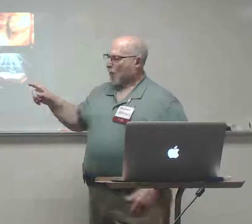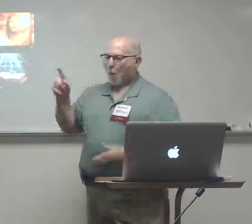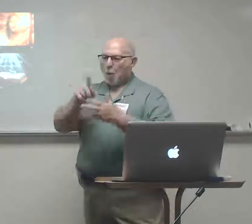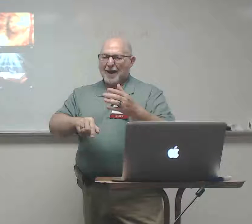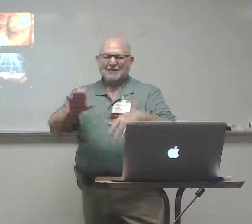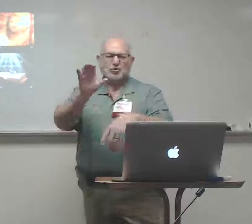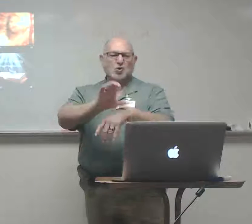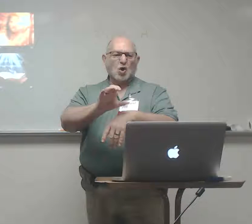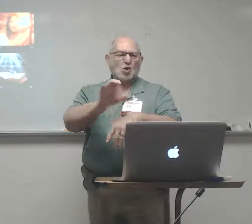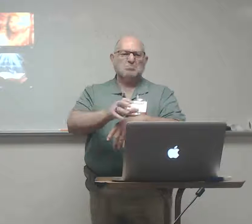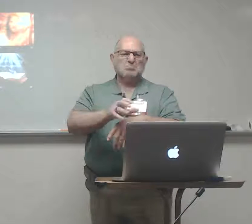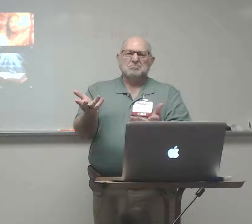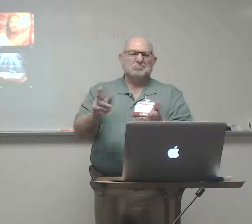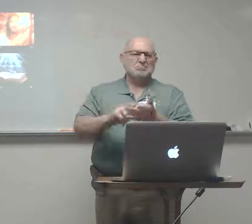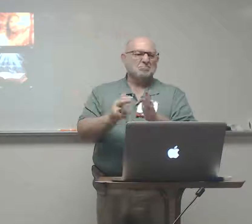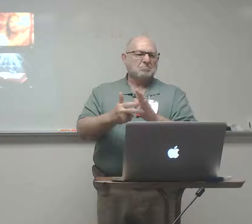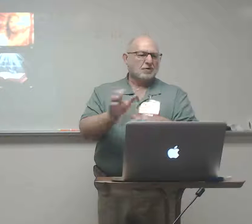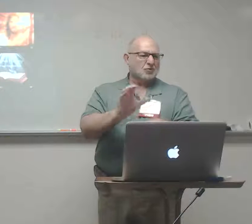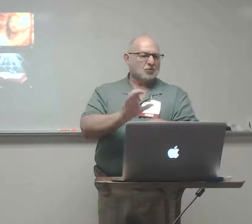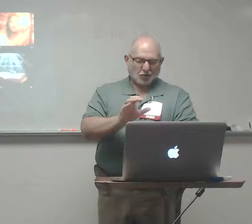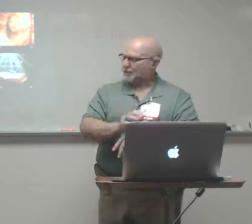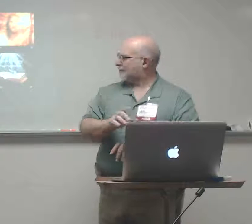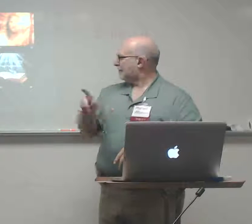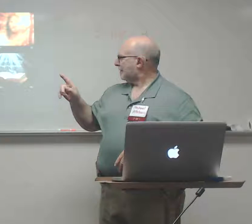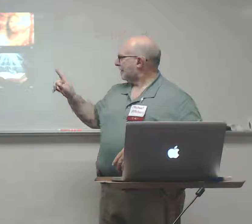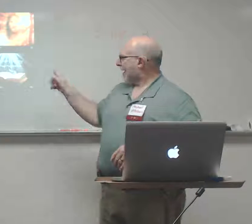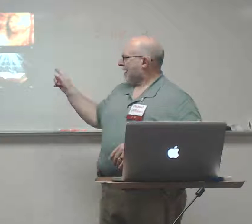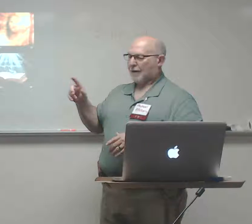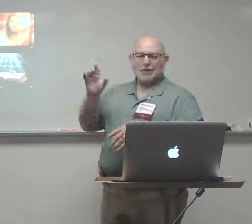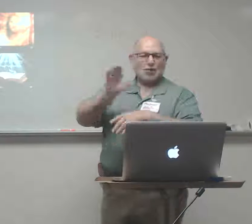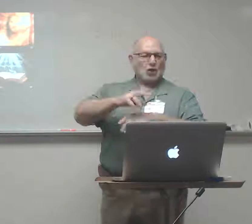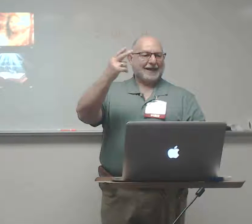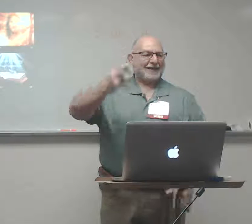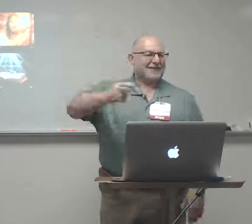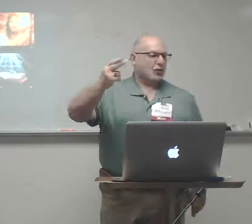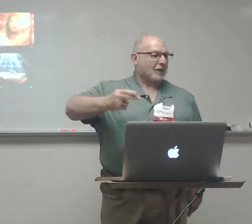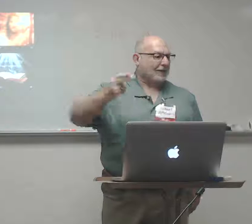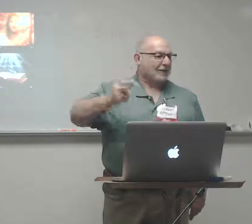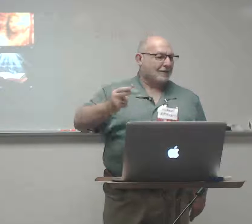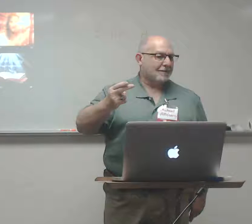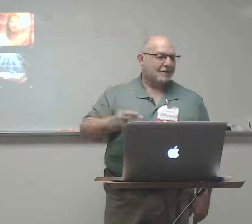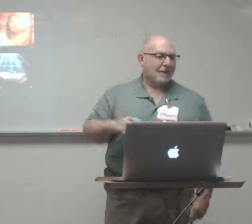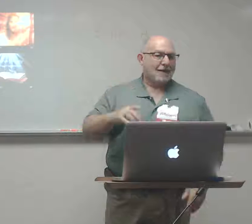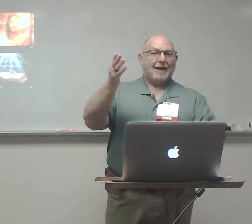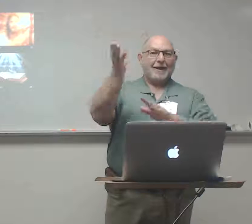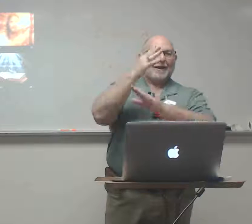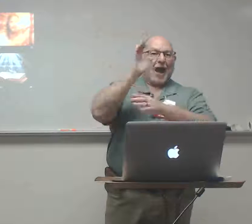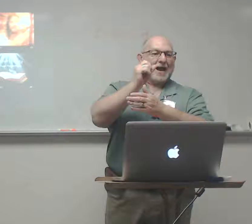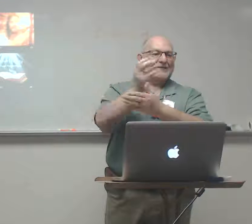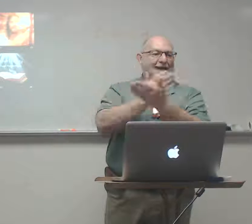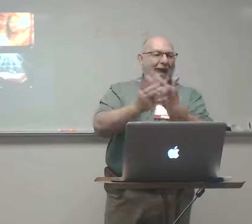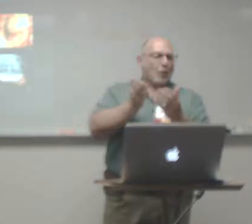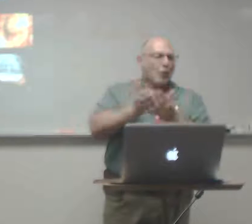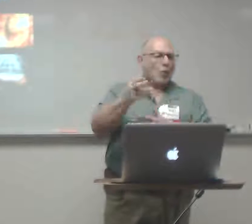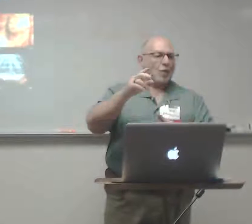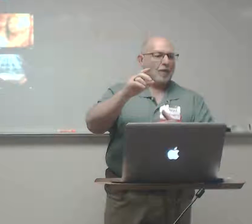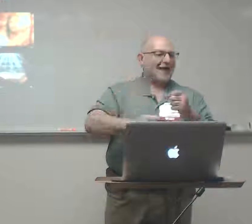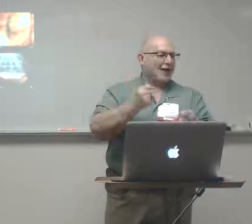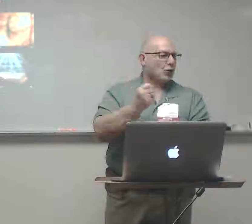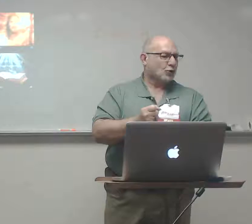saved? And then the 5th one, what is the church? Explanation of what the church is. And final one is the one about church history and be able to